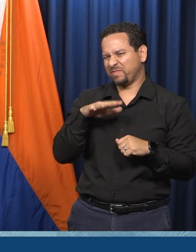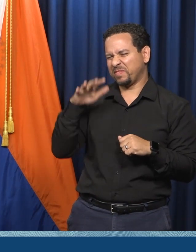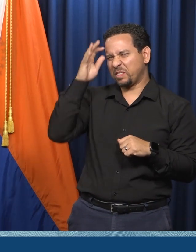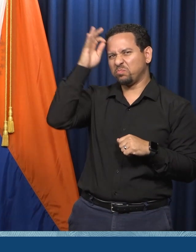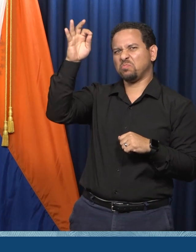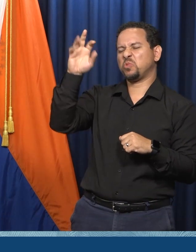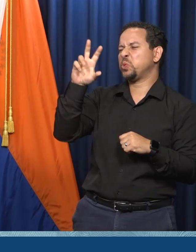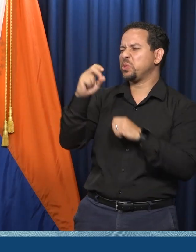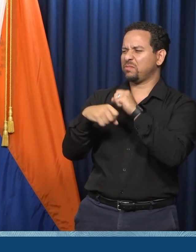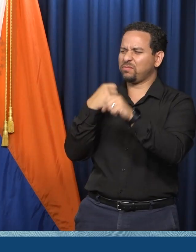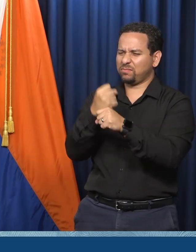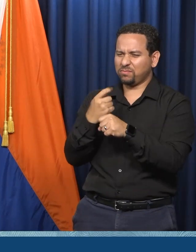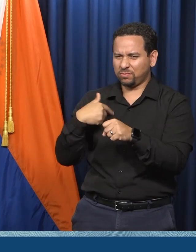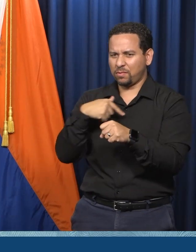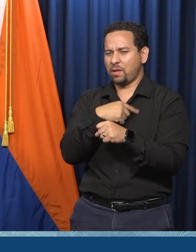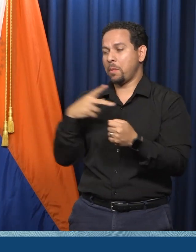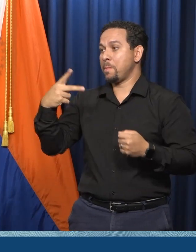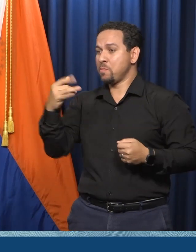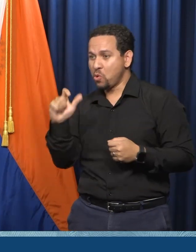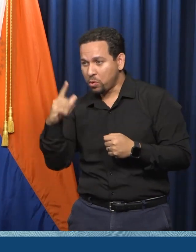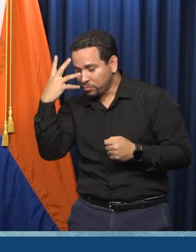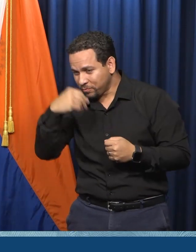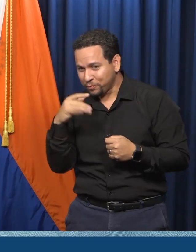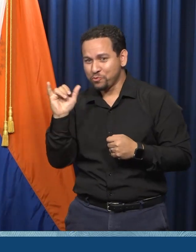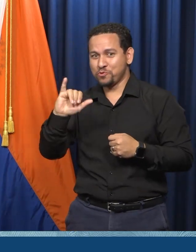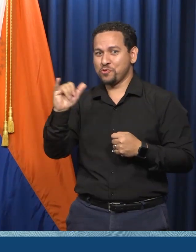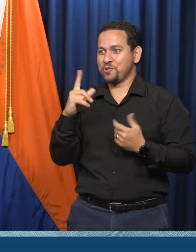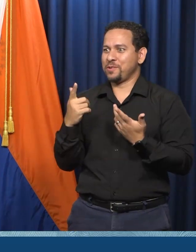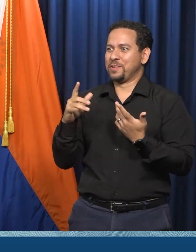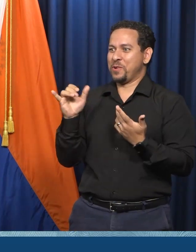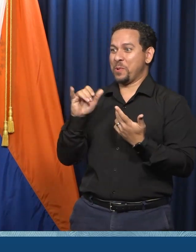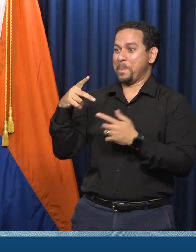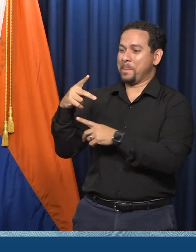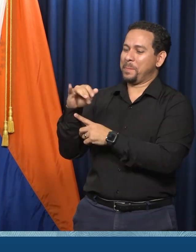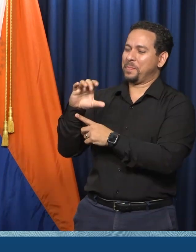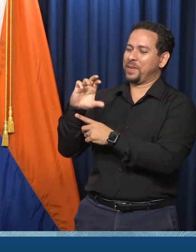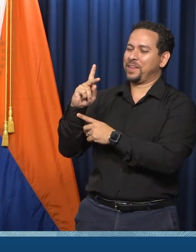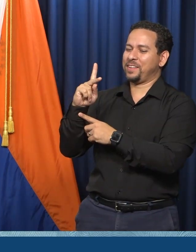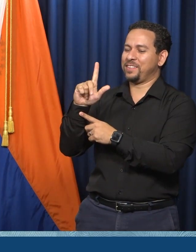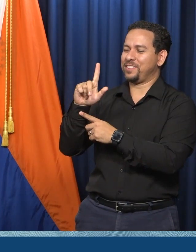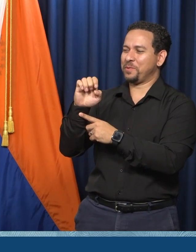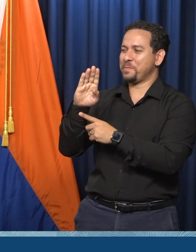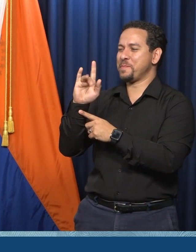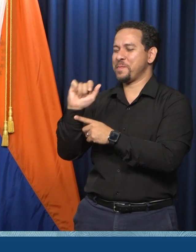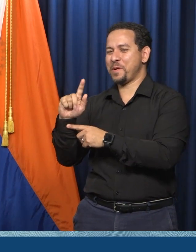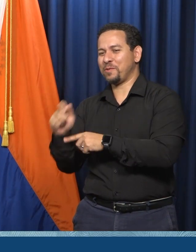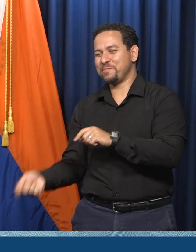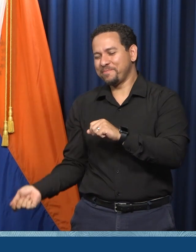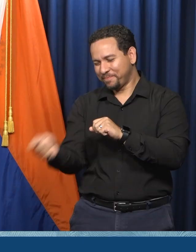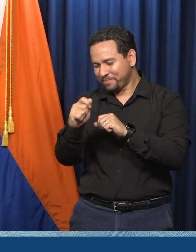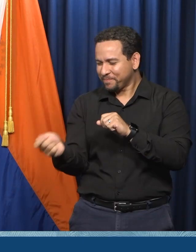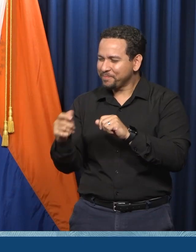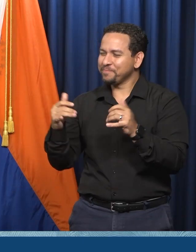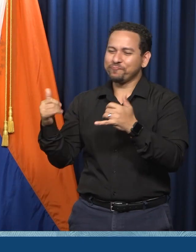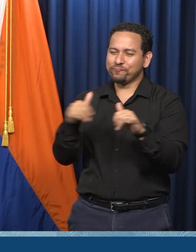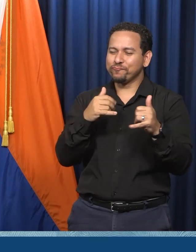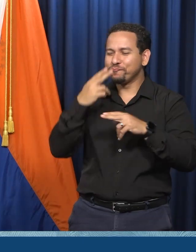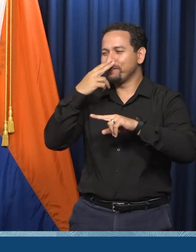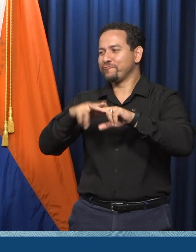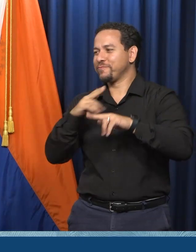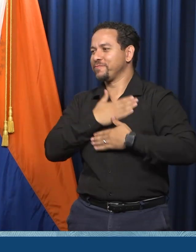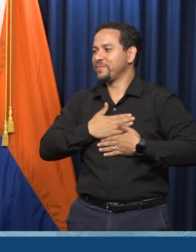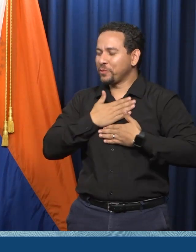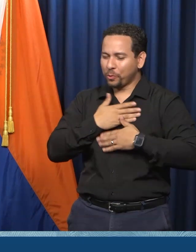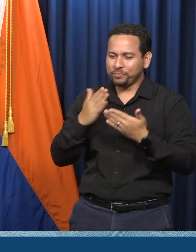bathhouse. We have an amazing pool facility. We're going to be putting in pickleball courts. We're doing some work on our town facilities, including